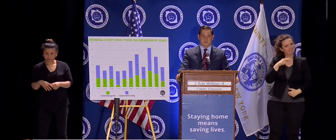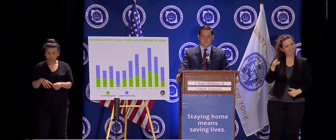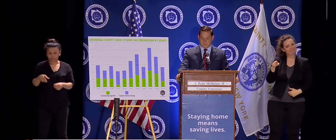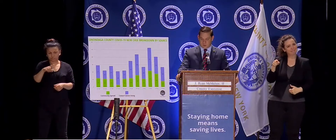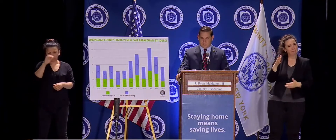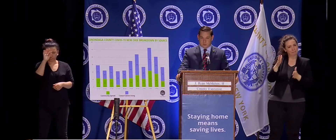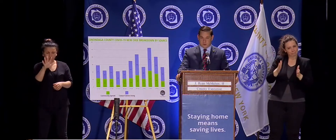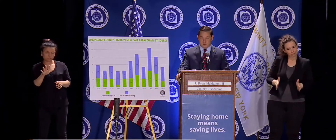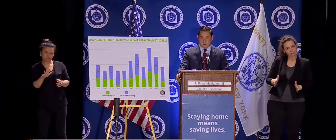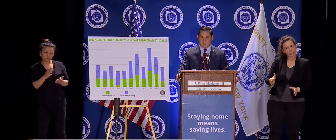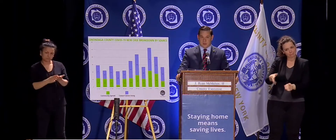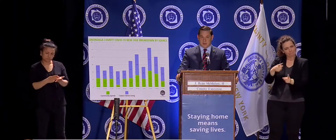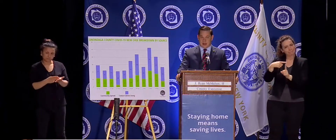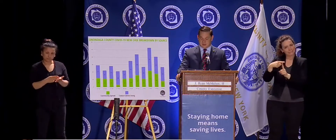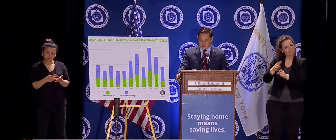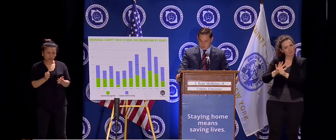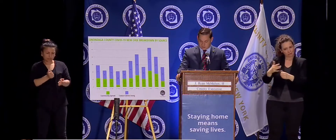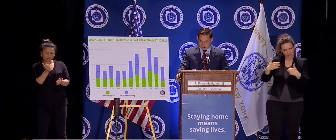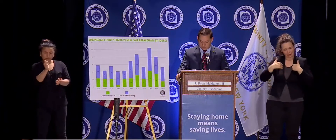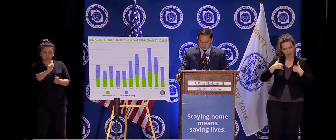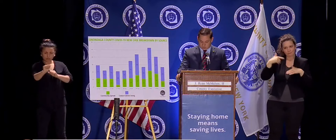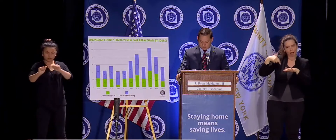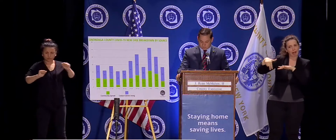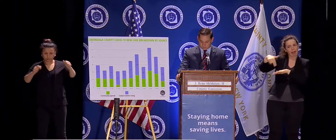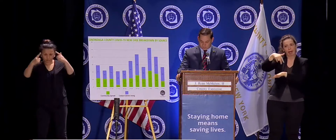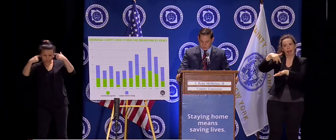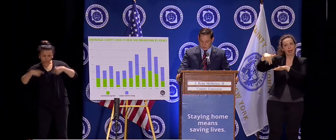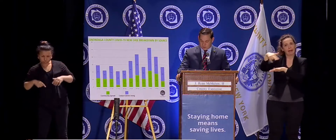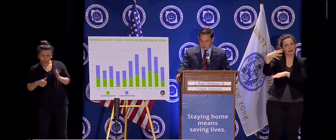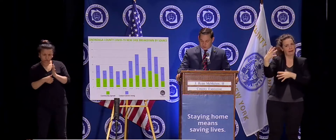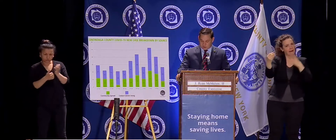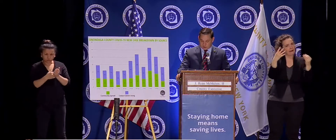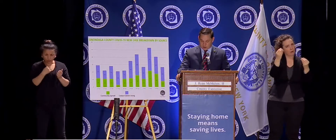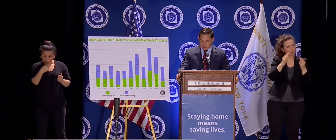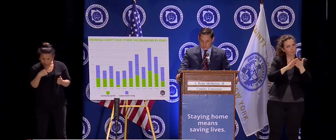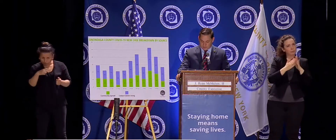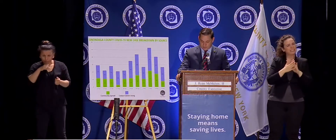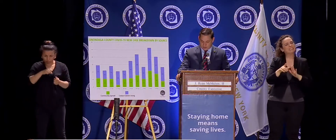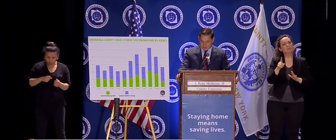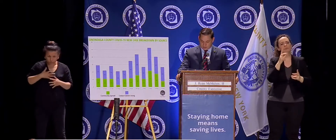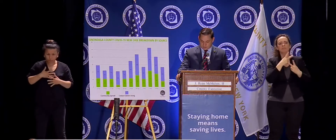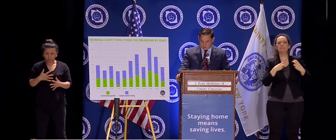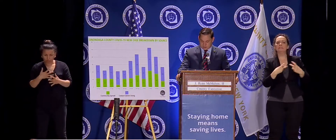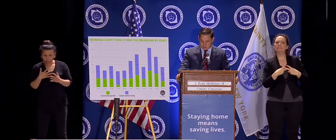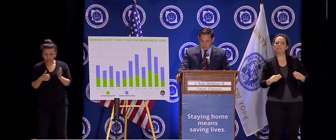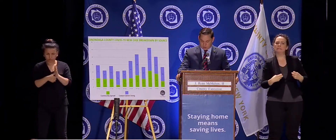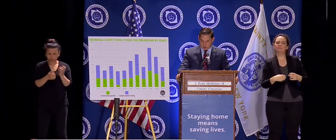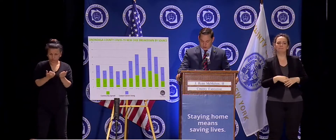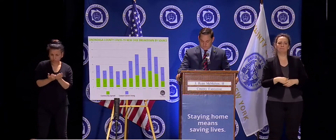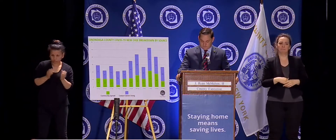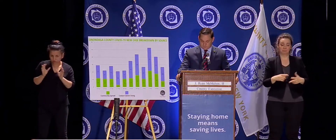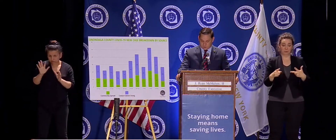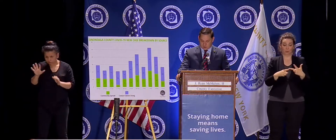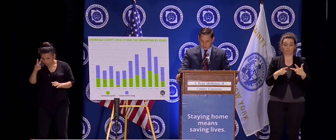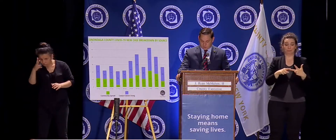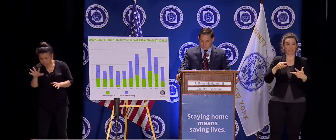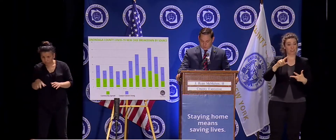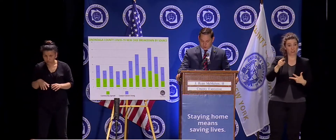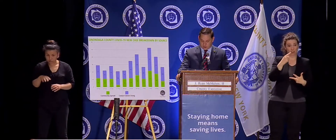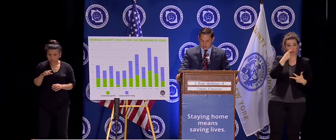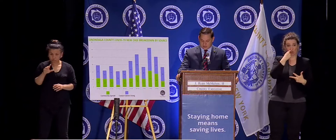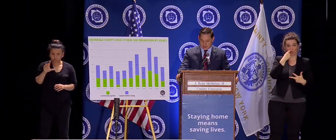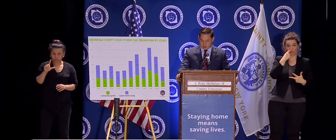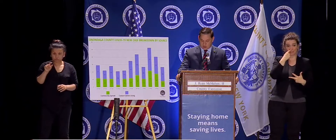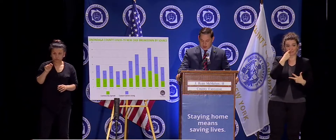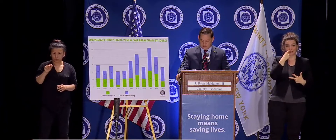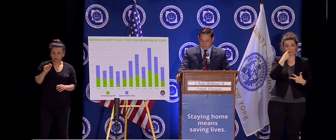COVID-19. So please be cognizant of your symptoms. Target, this looks like an employee,